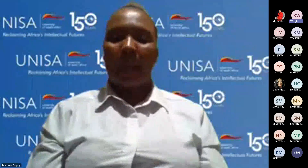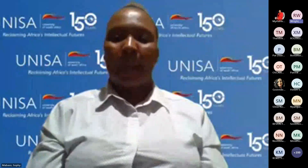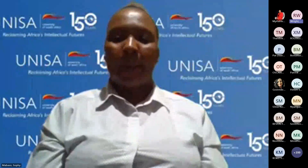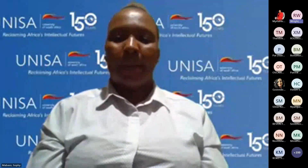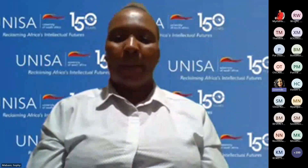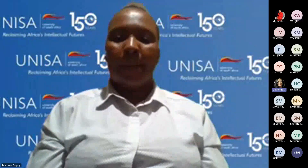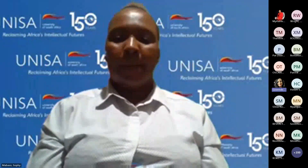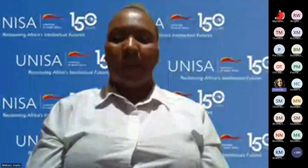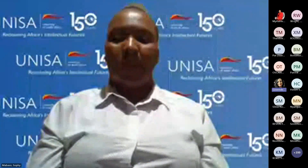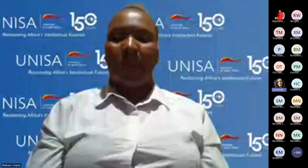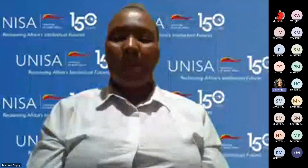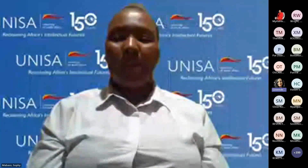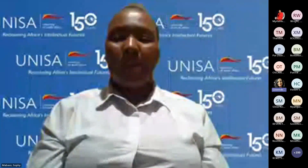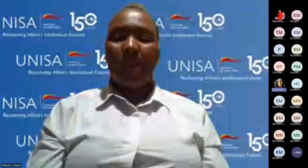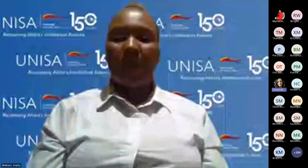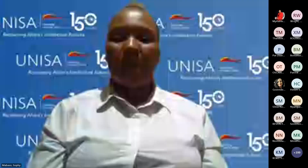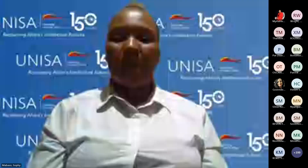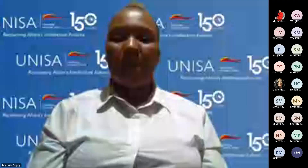Sheila, you're muted. Richard.